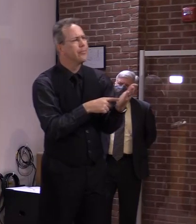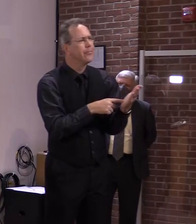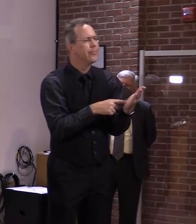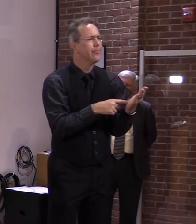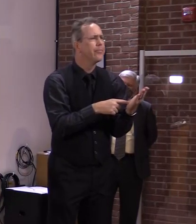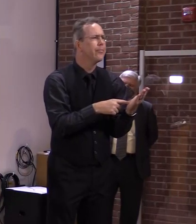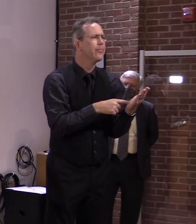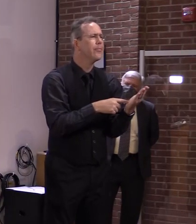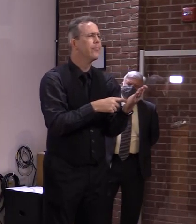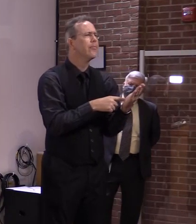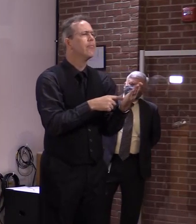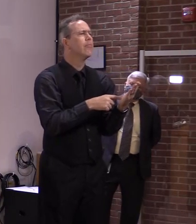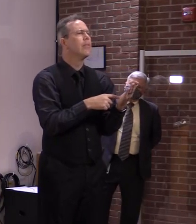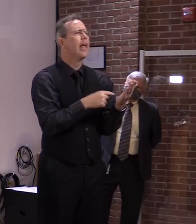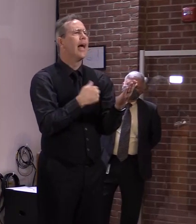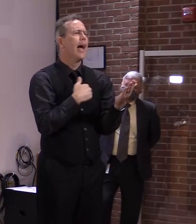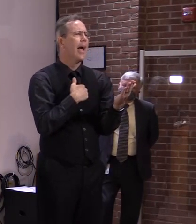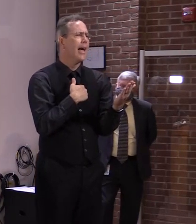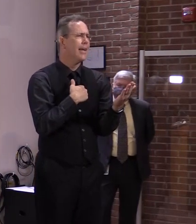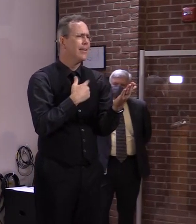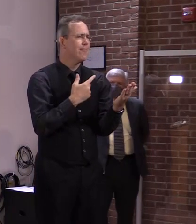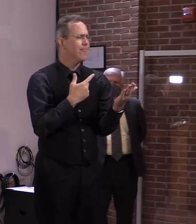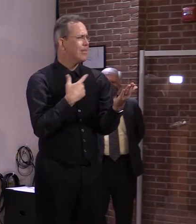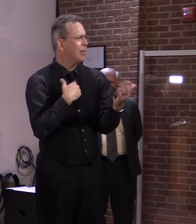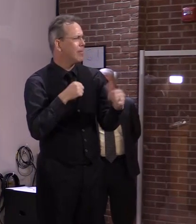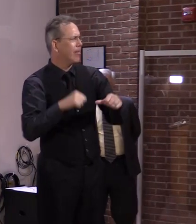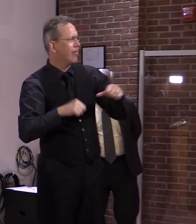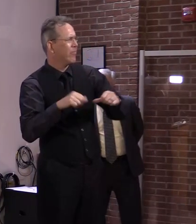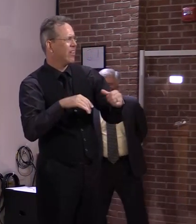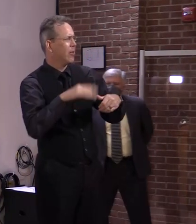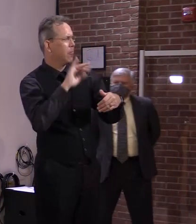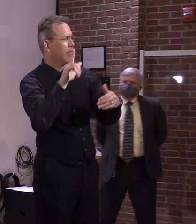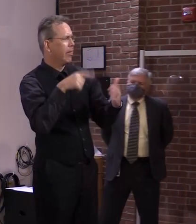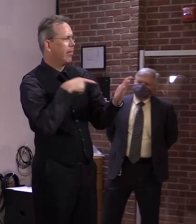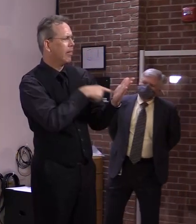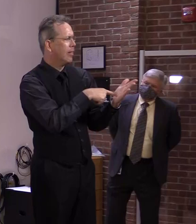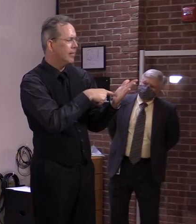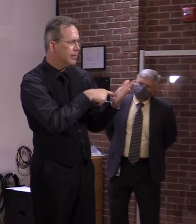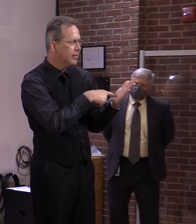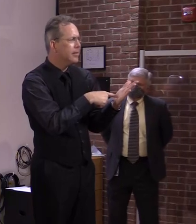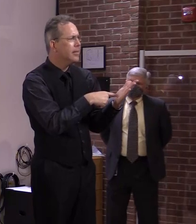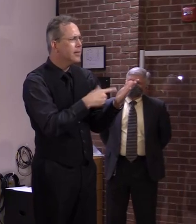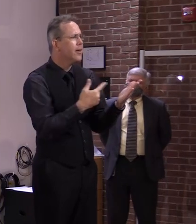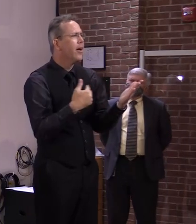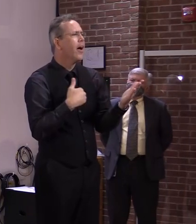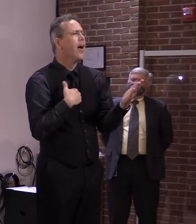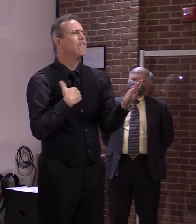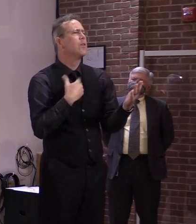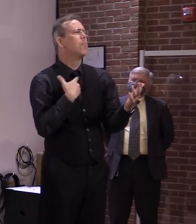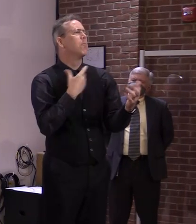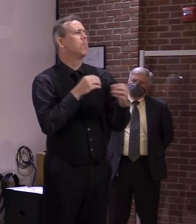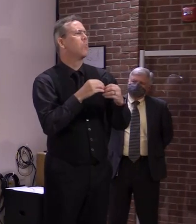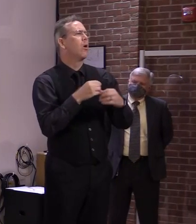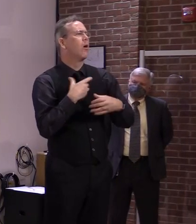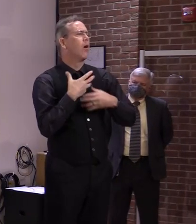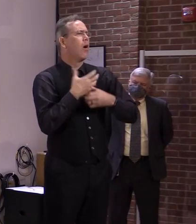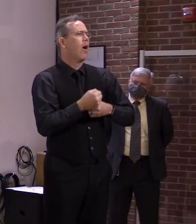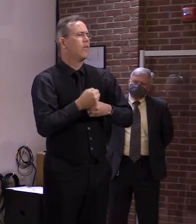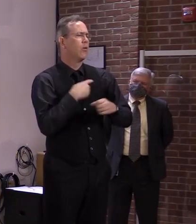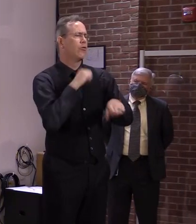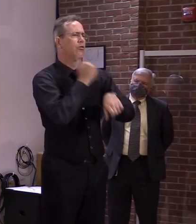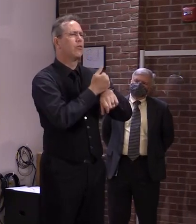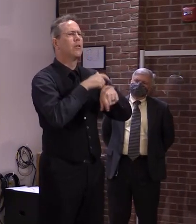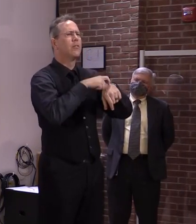bodies. But the having the sunset in there gave me some comfort. So we'll see whether